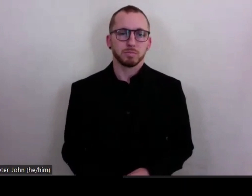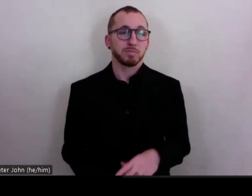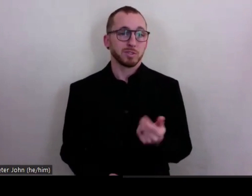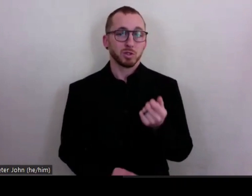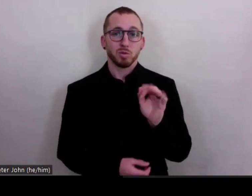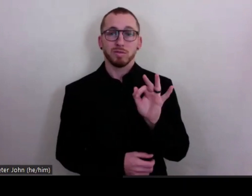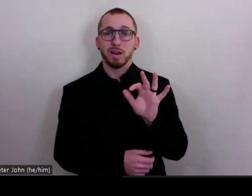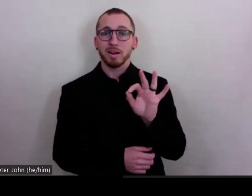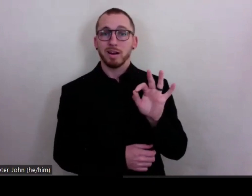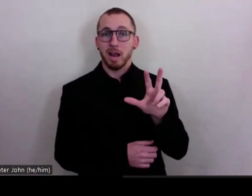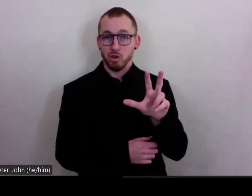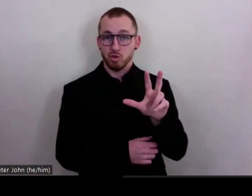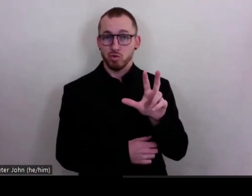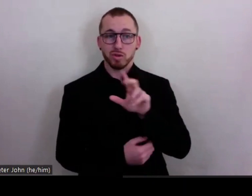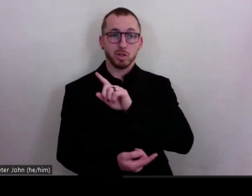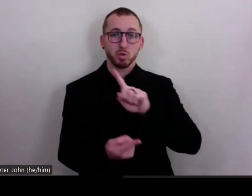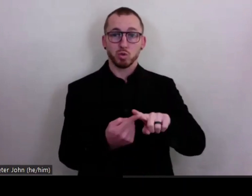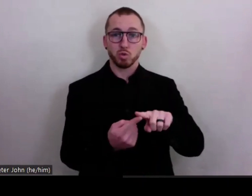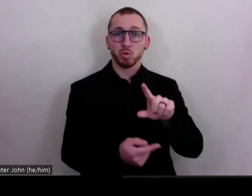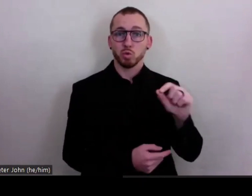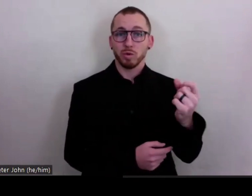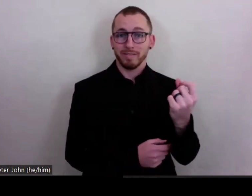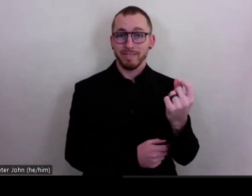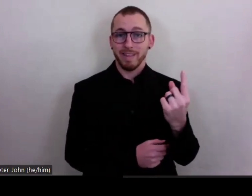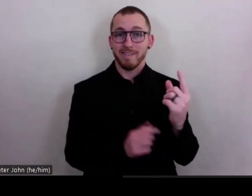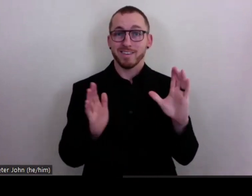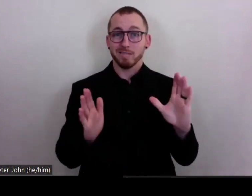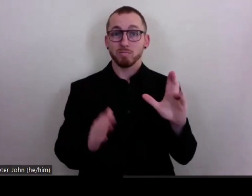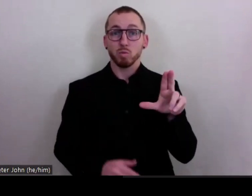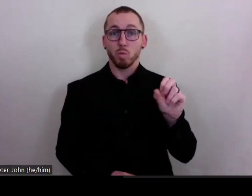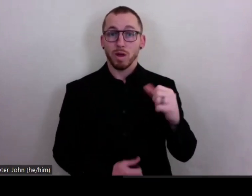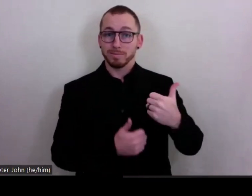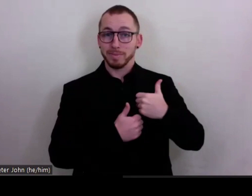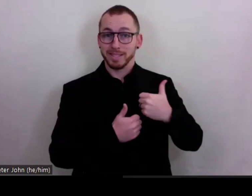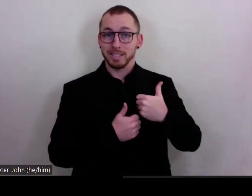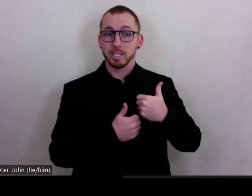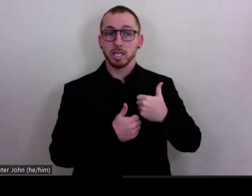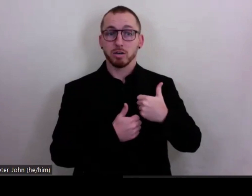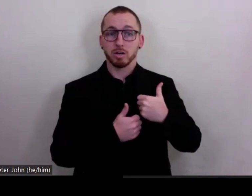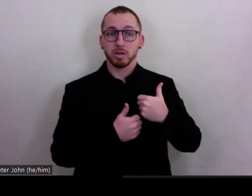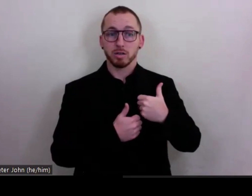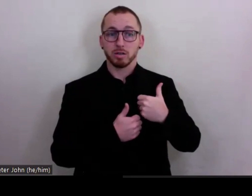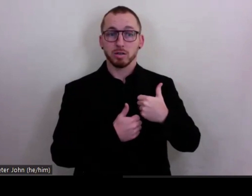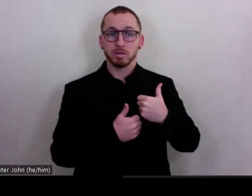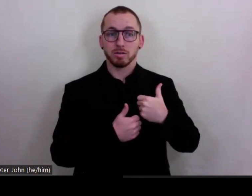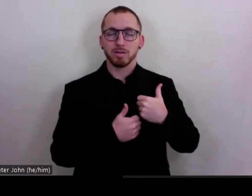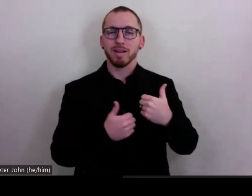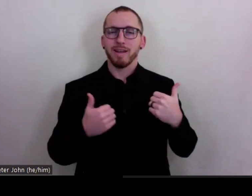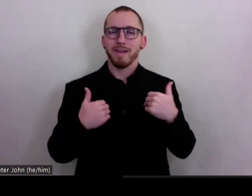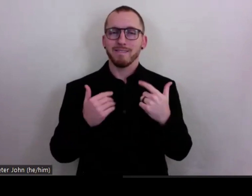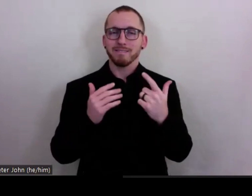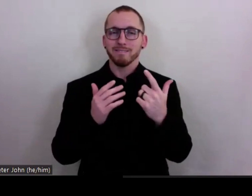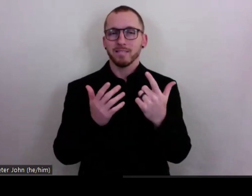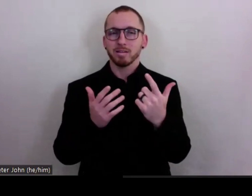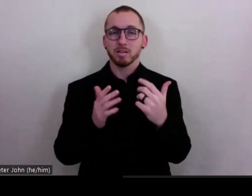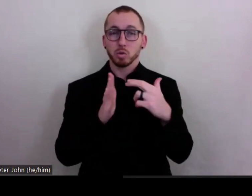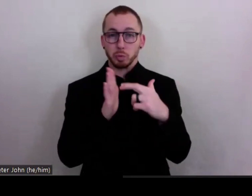till 2011, our U.S. military operated under don't ask, don't tell.